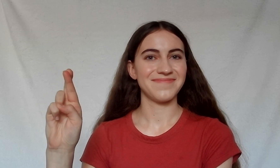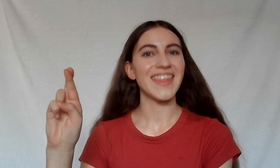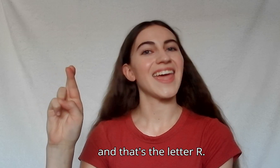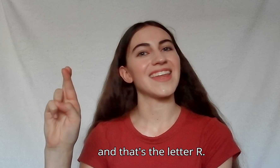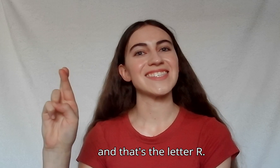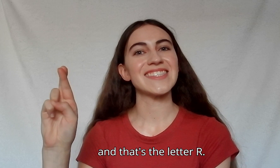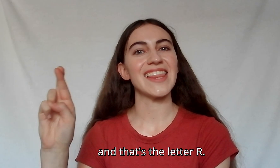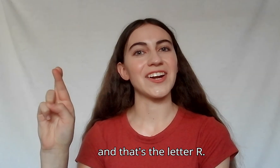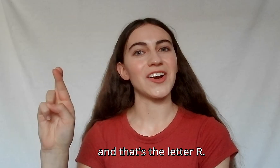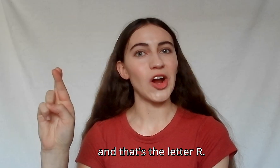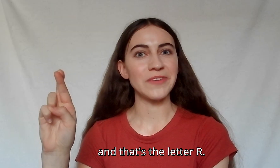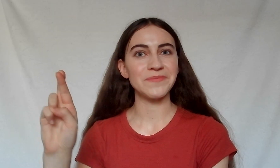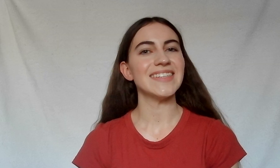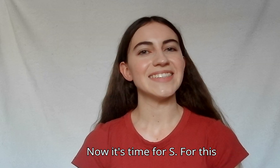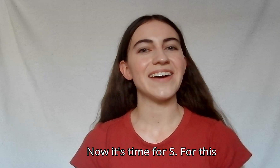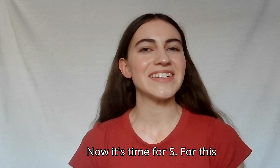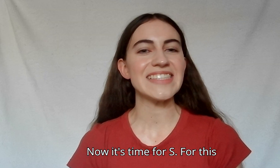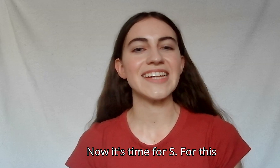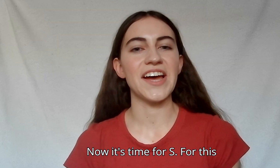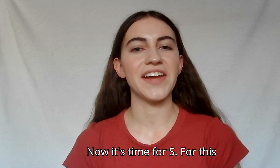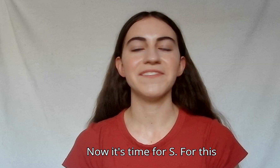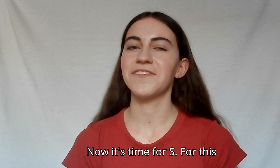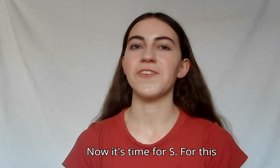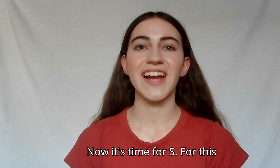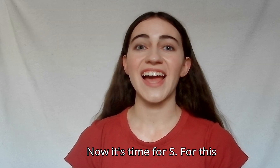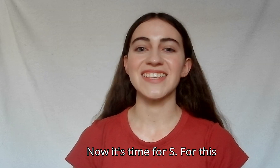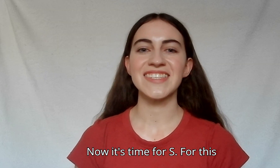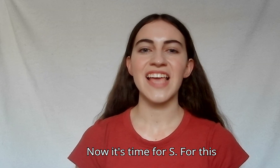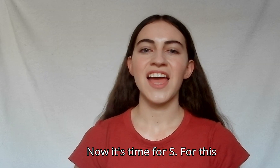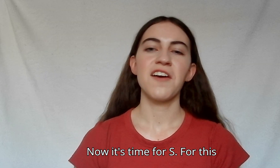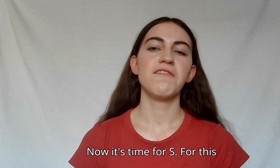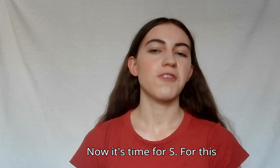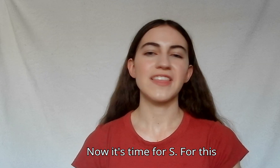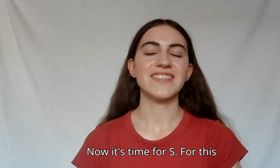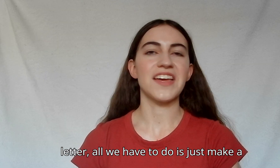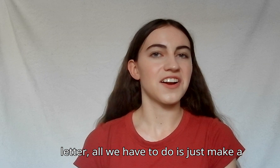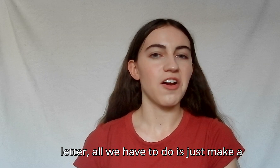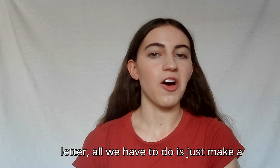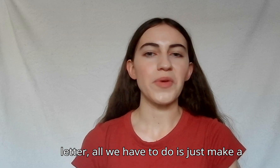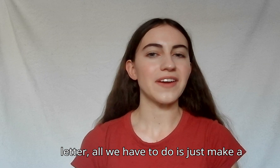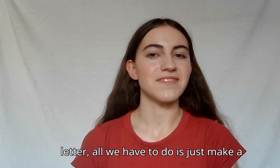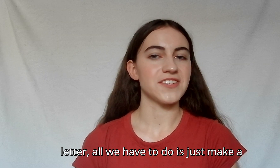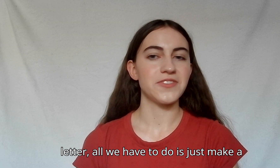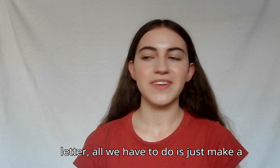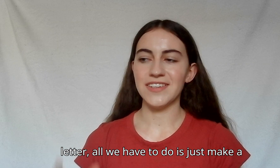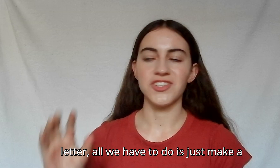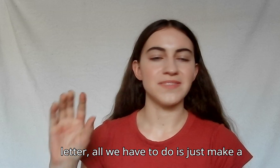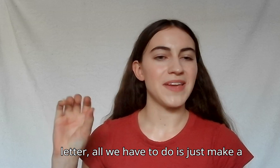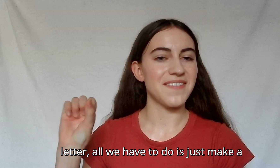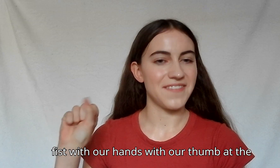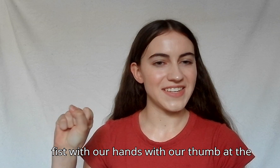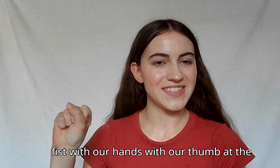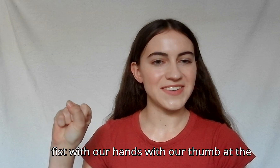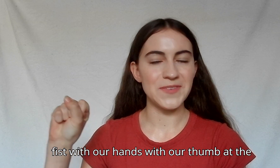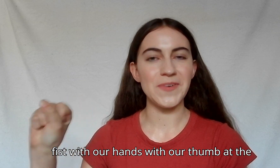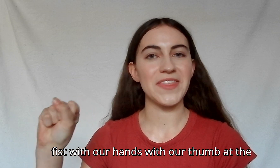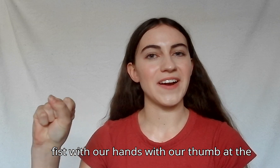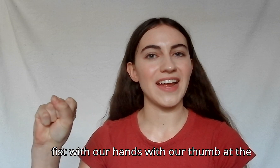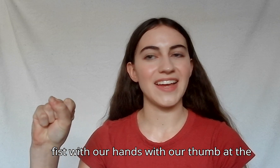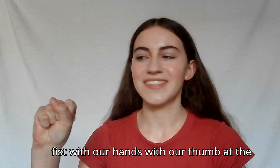And that's the letter R. Now it's time for S. For this letter, all we have to do is just make a fist with our hands,